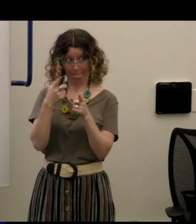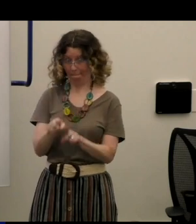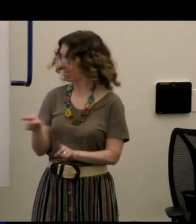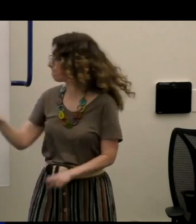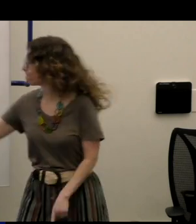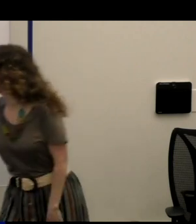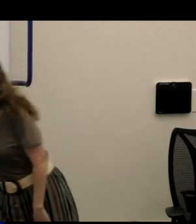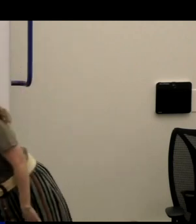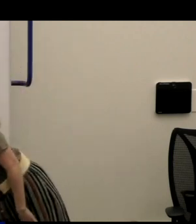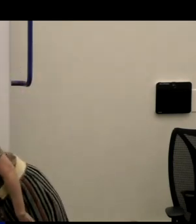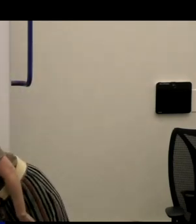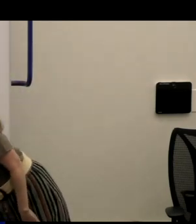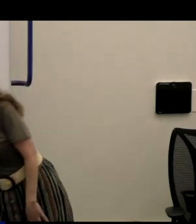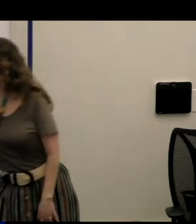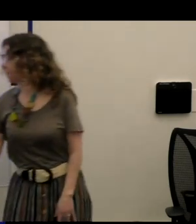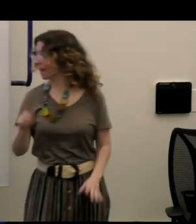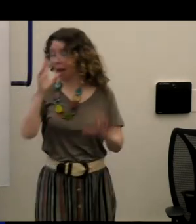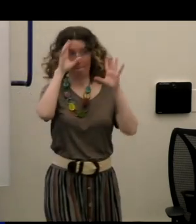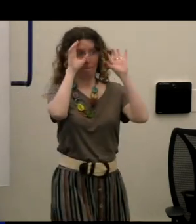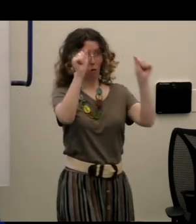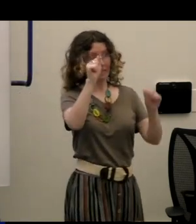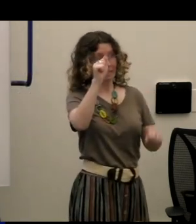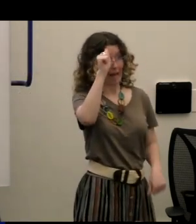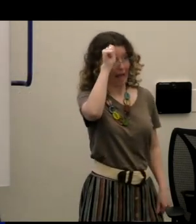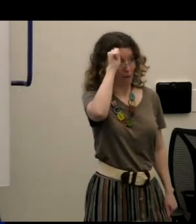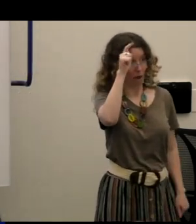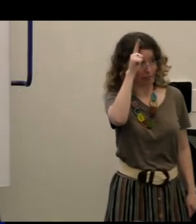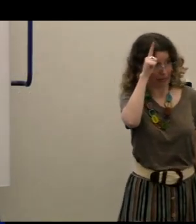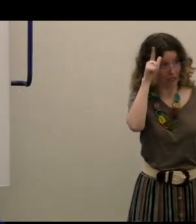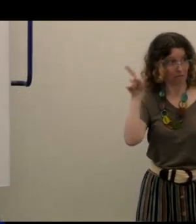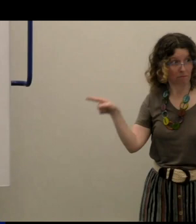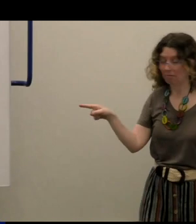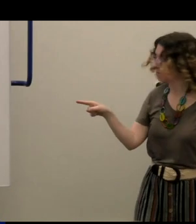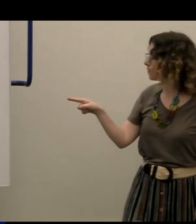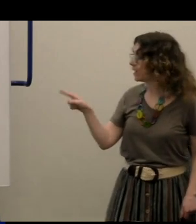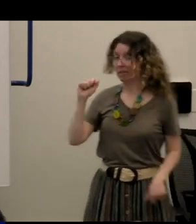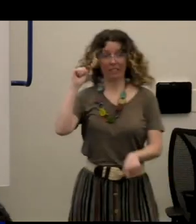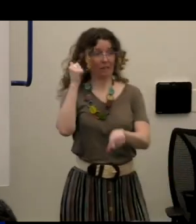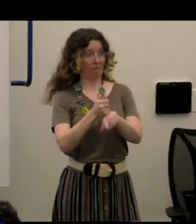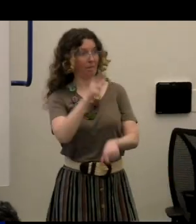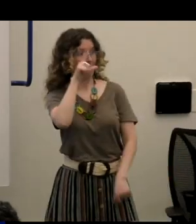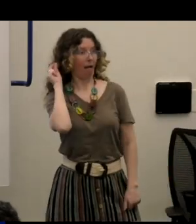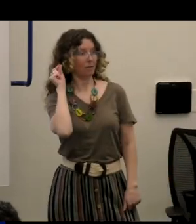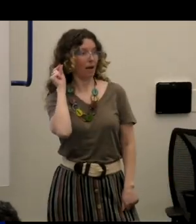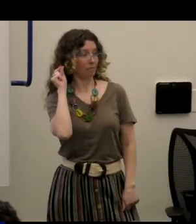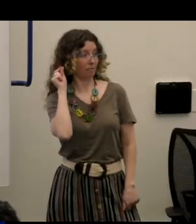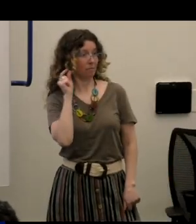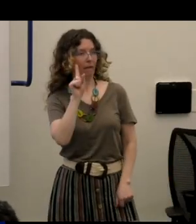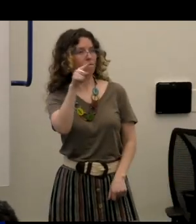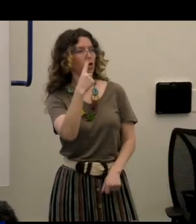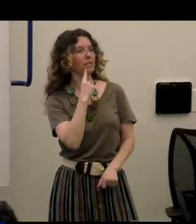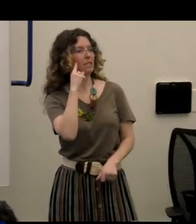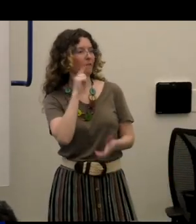1865. Prior to that, you notice down below here, the president, Lincoln